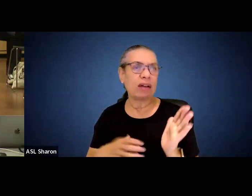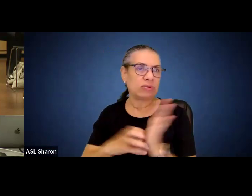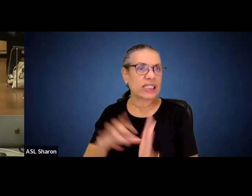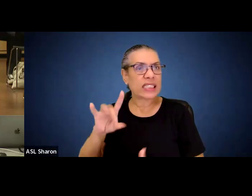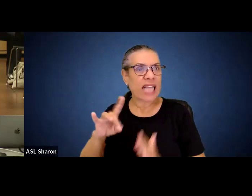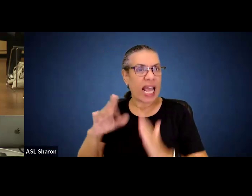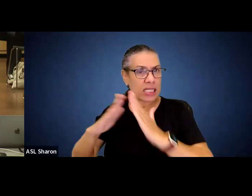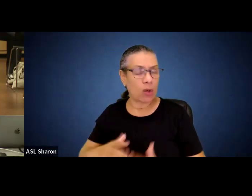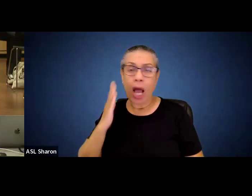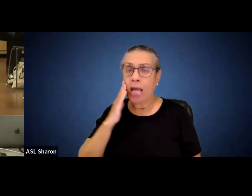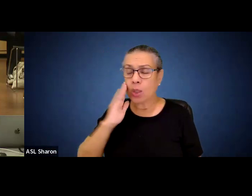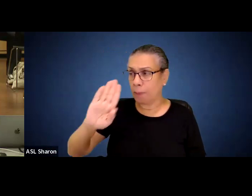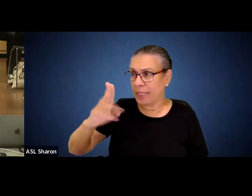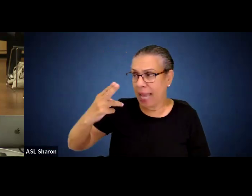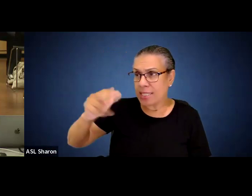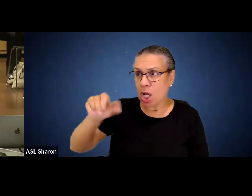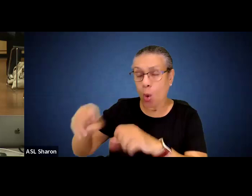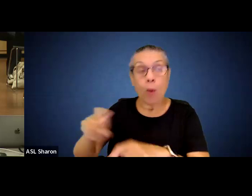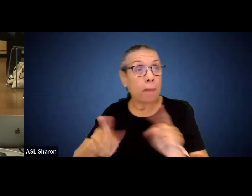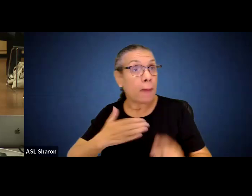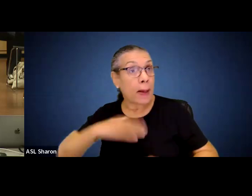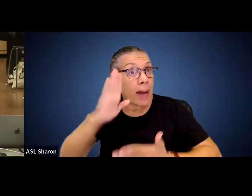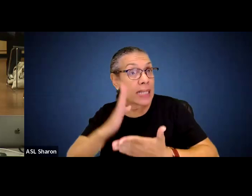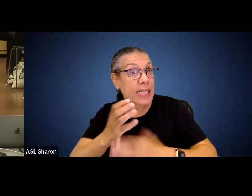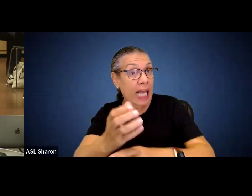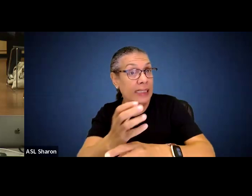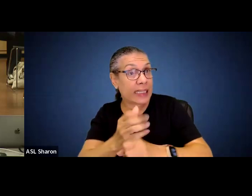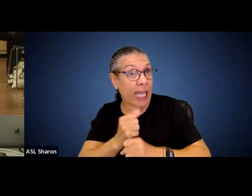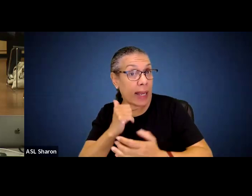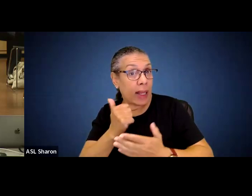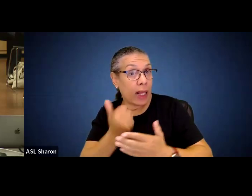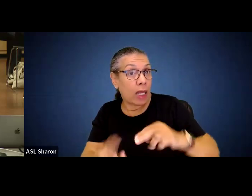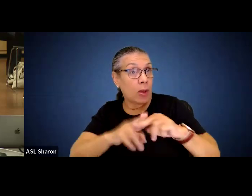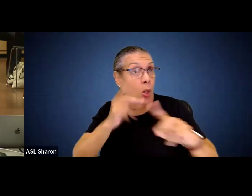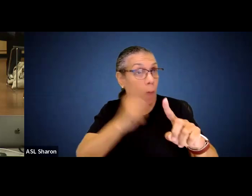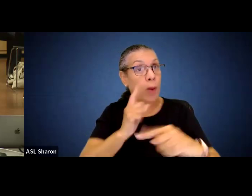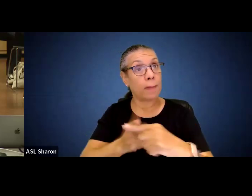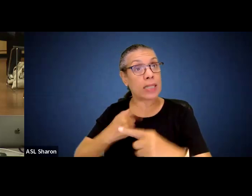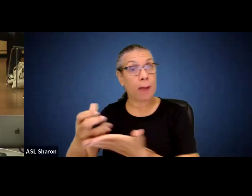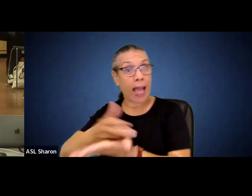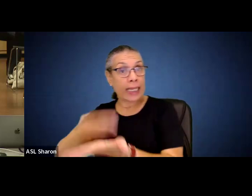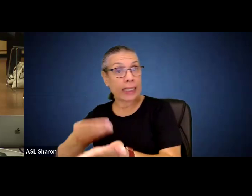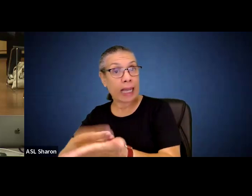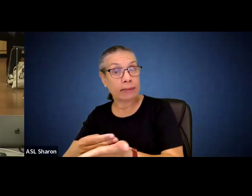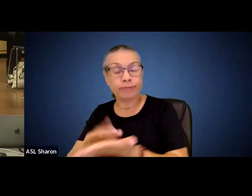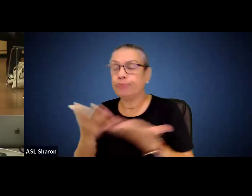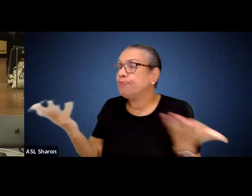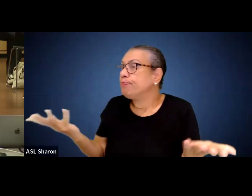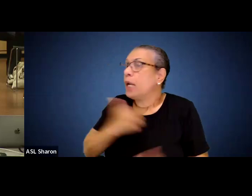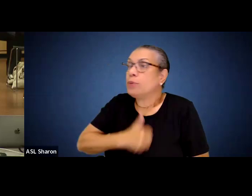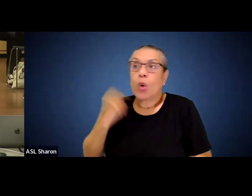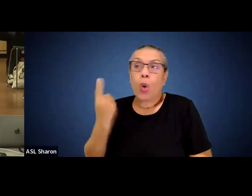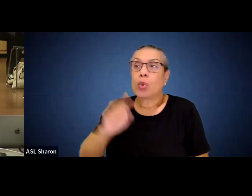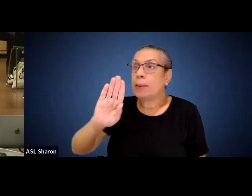building is not owned by BHA, but can my son get additional points based on that as well as my income? Unfortunately, we're only able to give points to students in